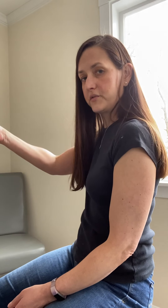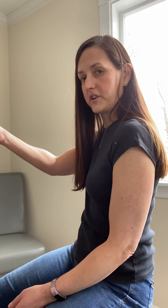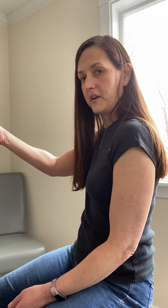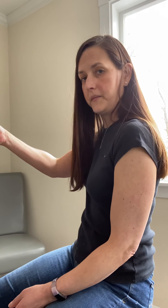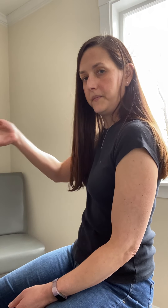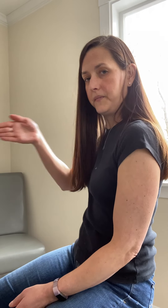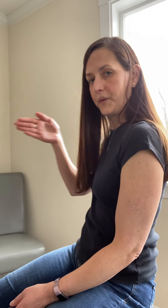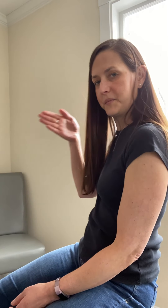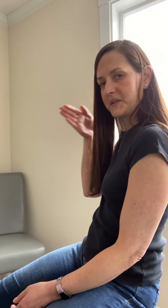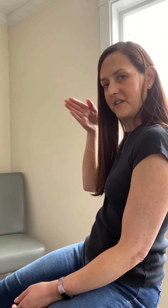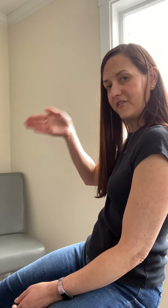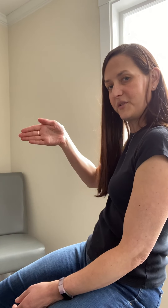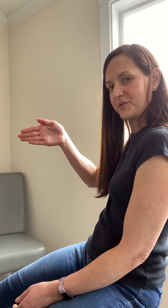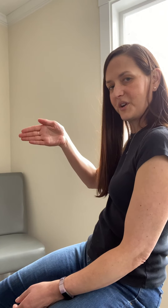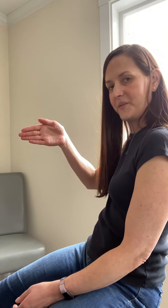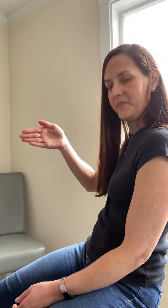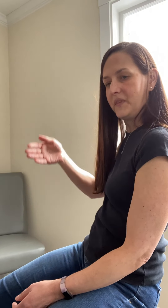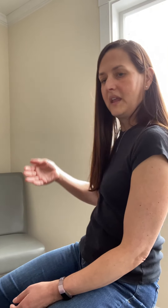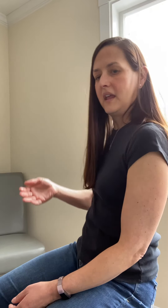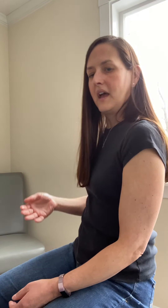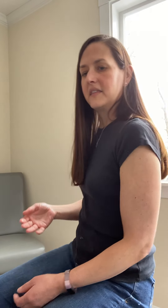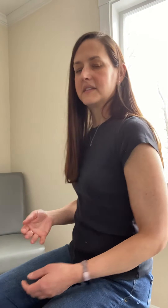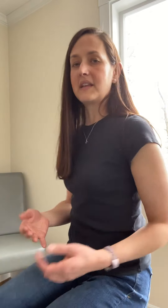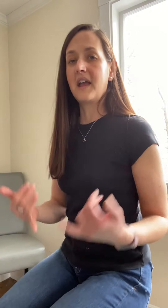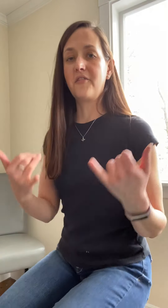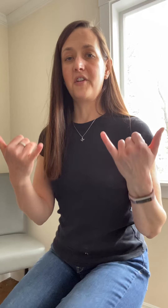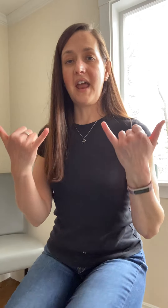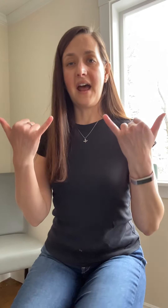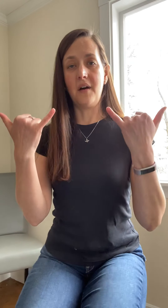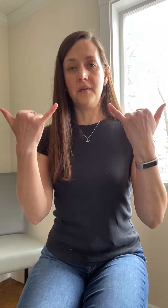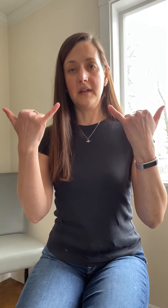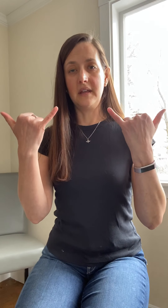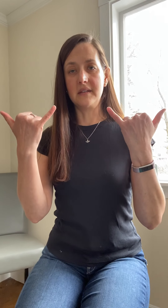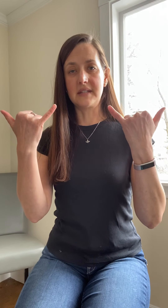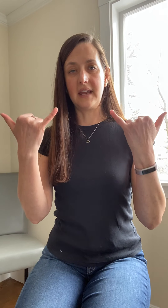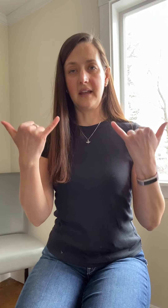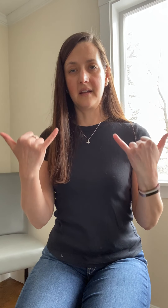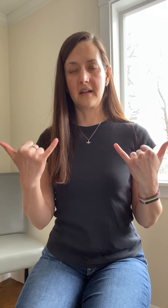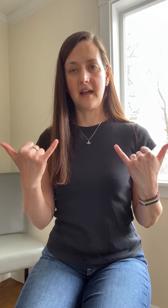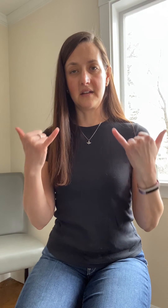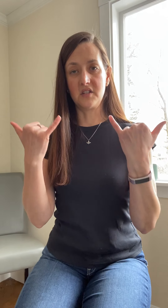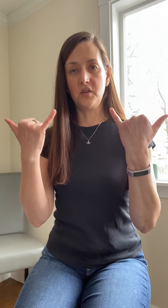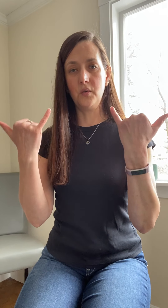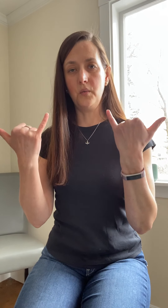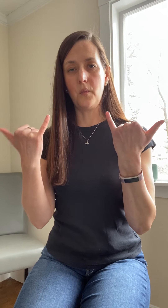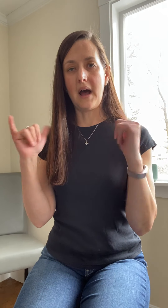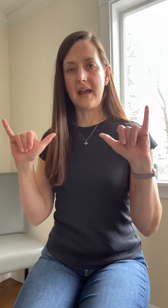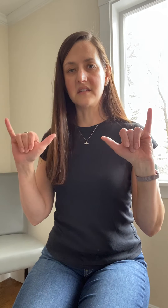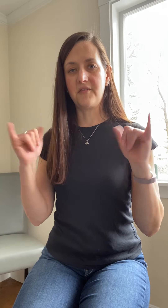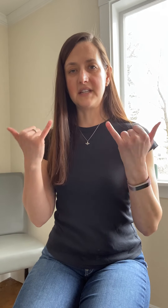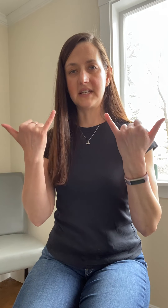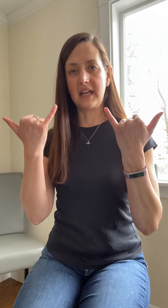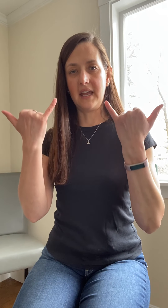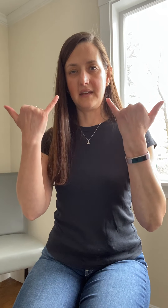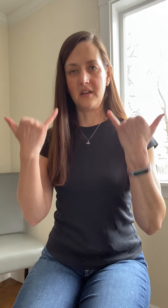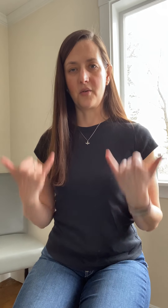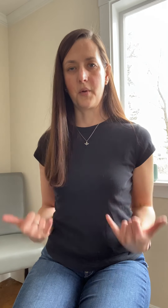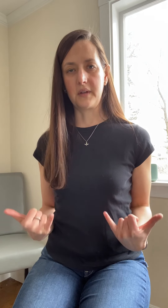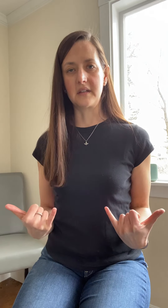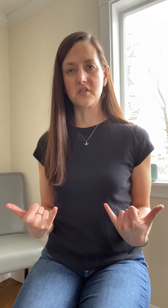Future. Oops. Future. The sign for now is taking kind of two Y's facing in and you're pulling it